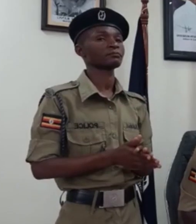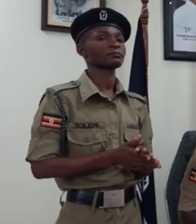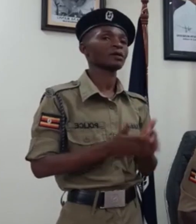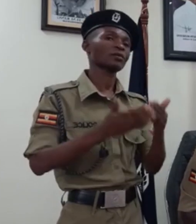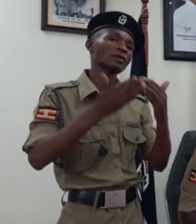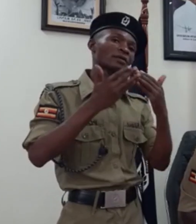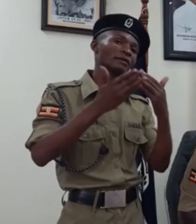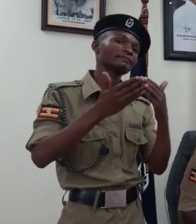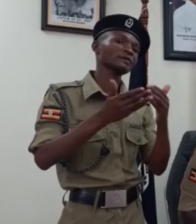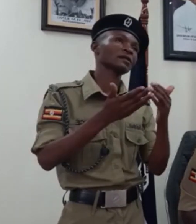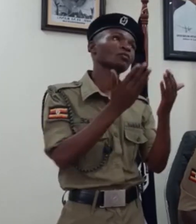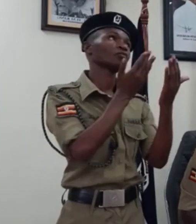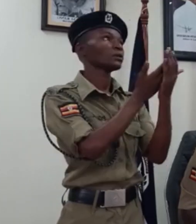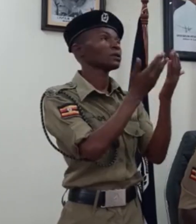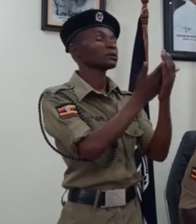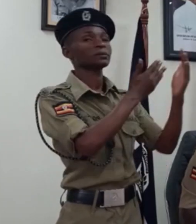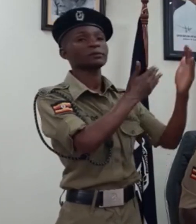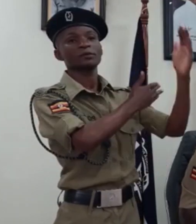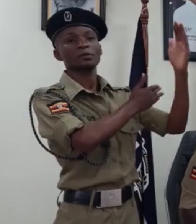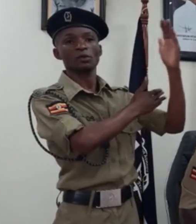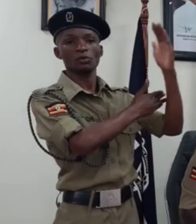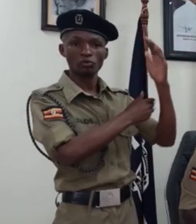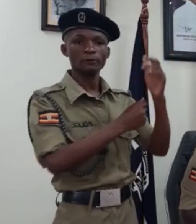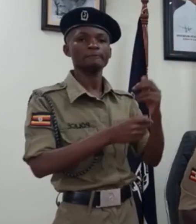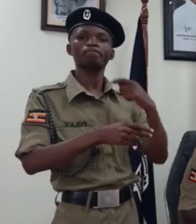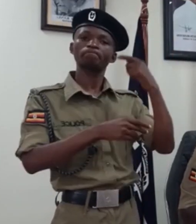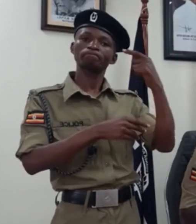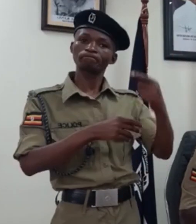bannayuganda bakuumibwa mu mirembe.